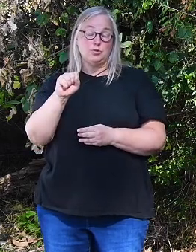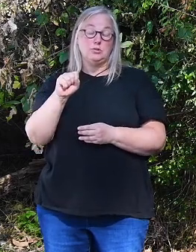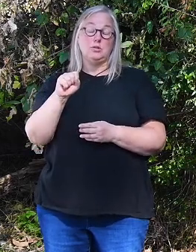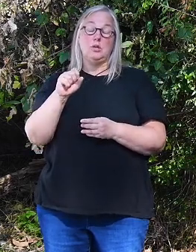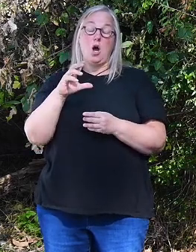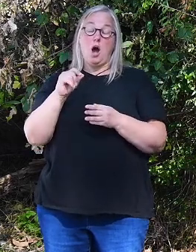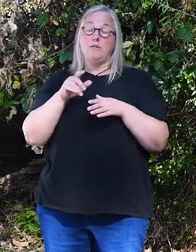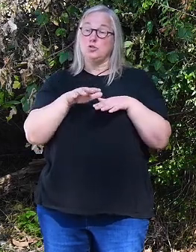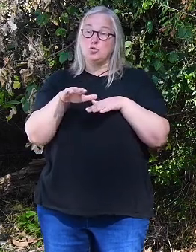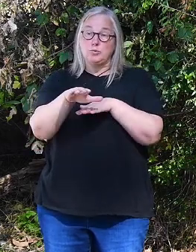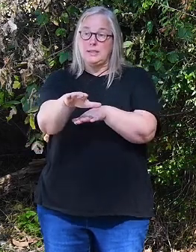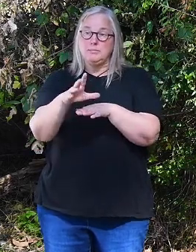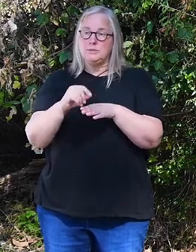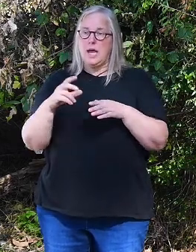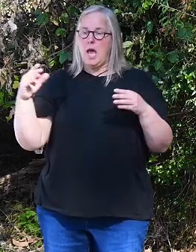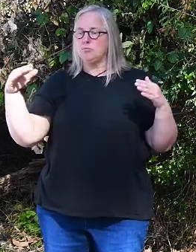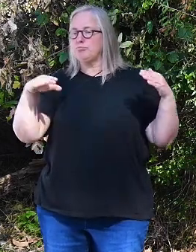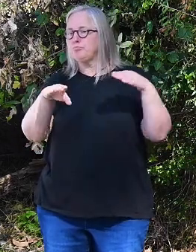and tributaries.